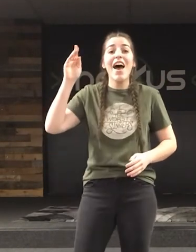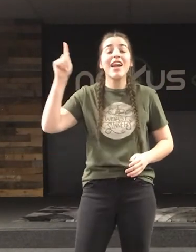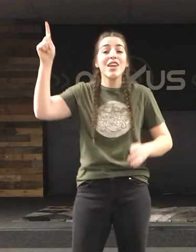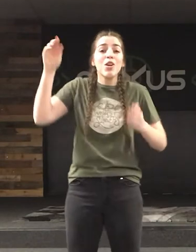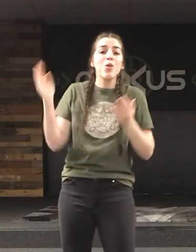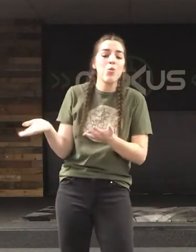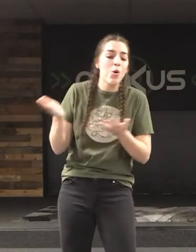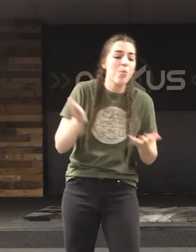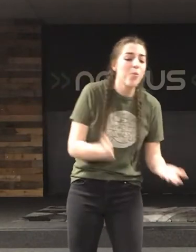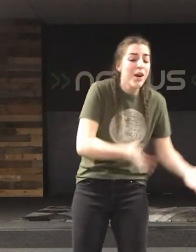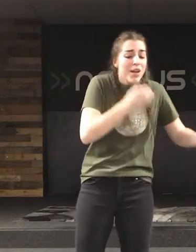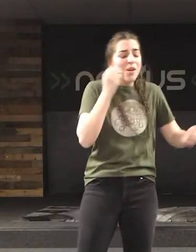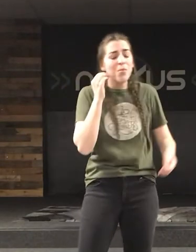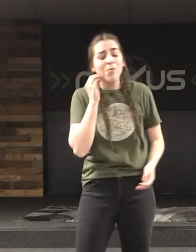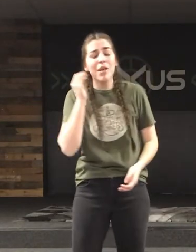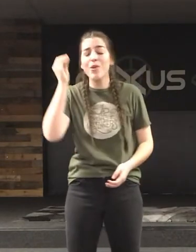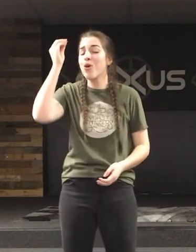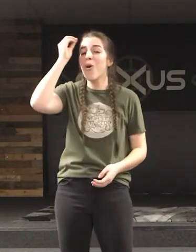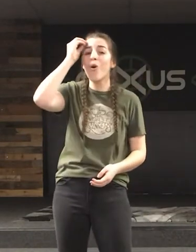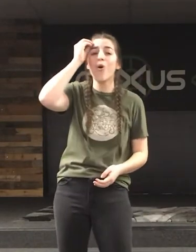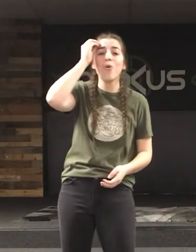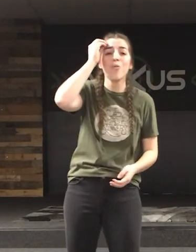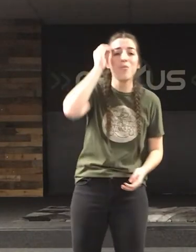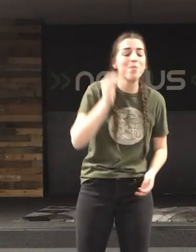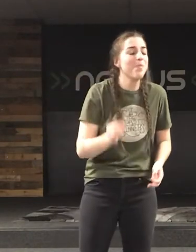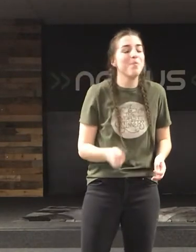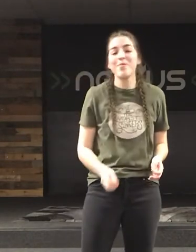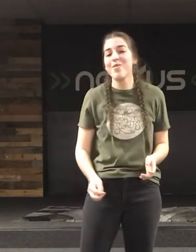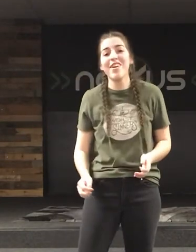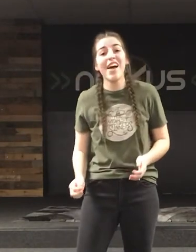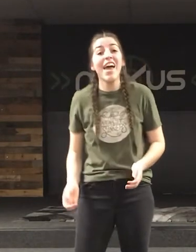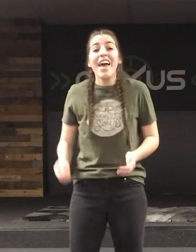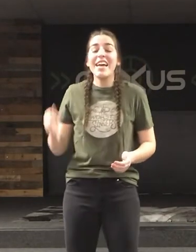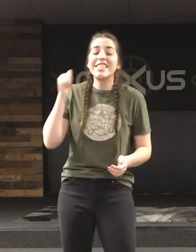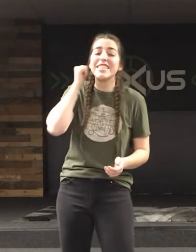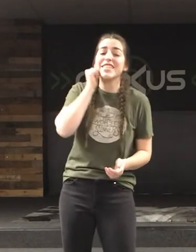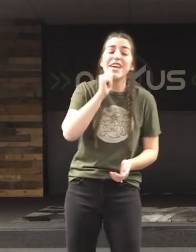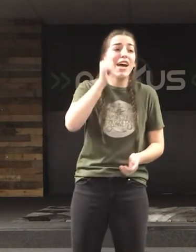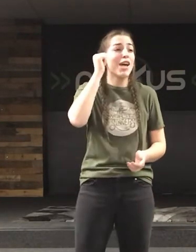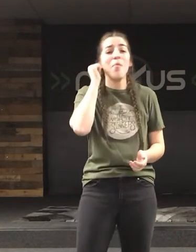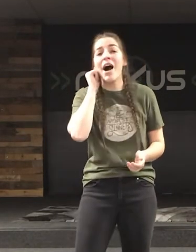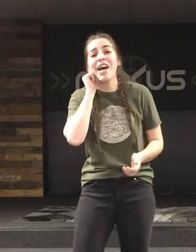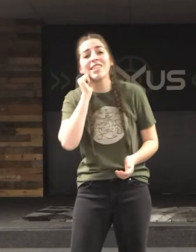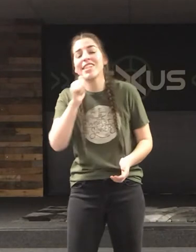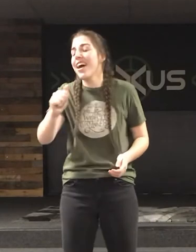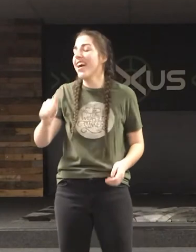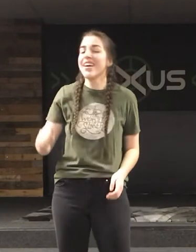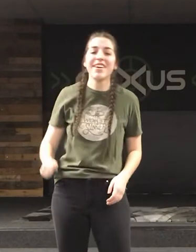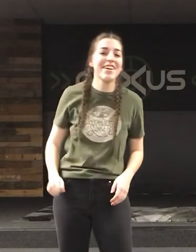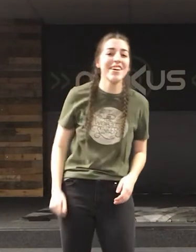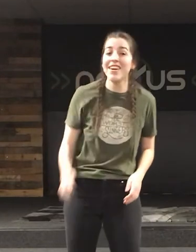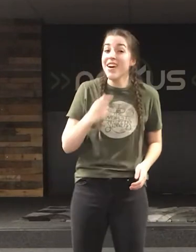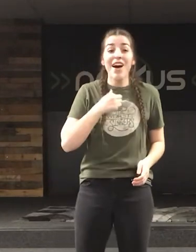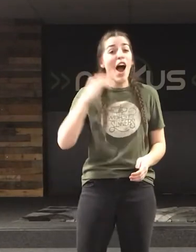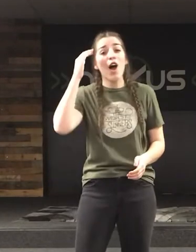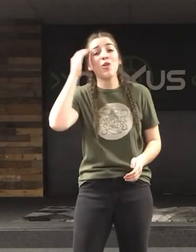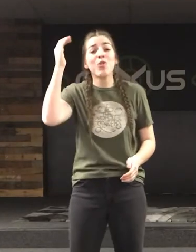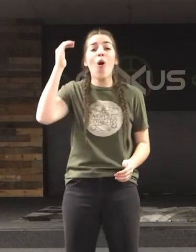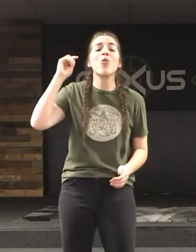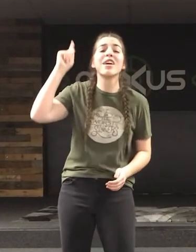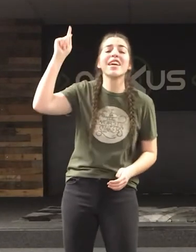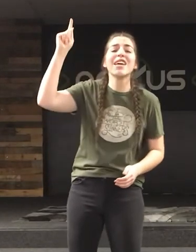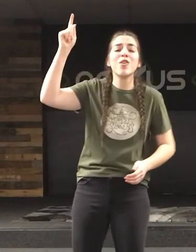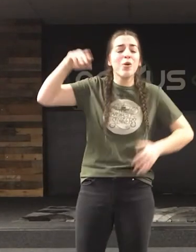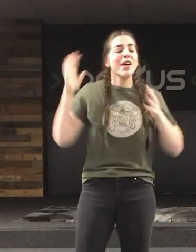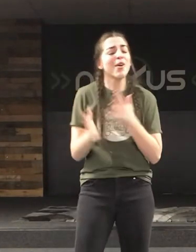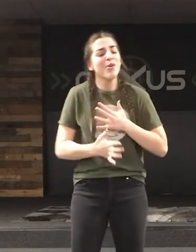said that He will bring me home, and day by day I